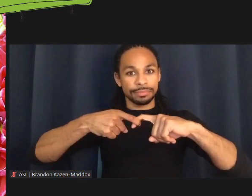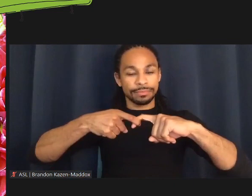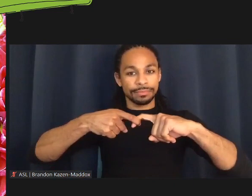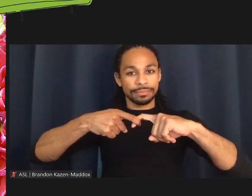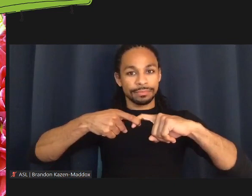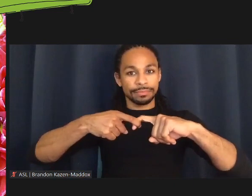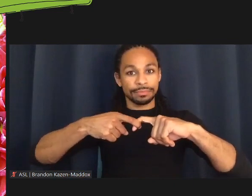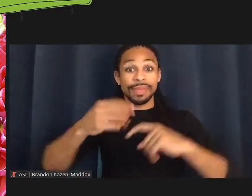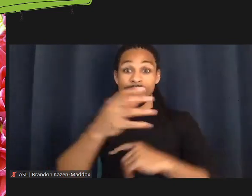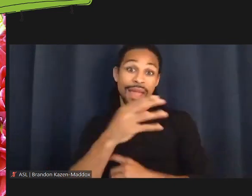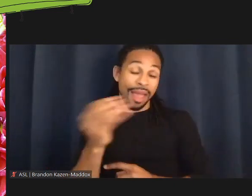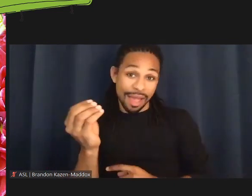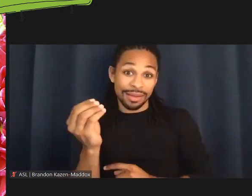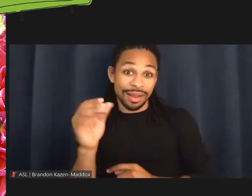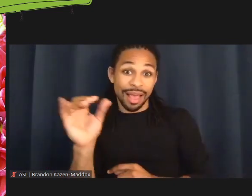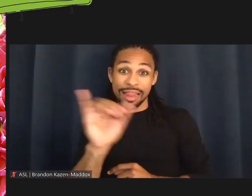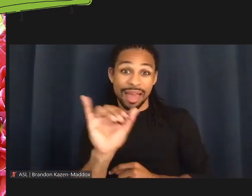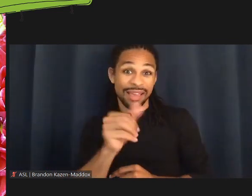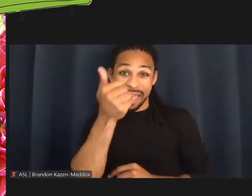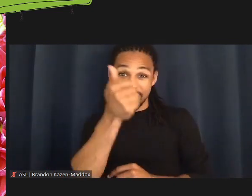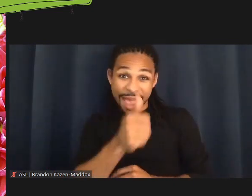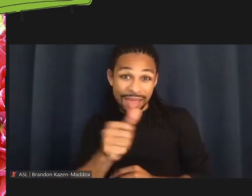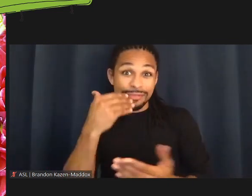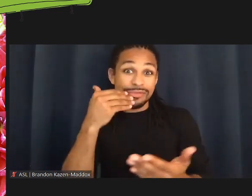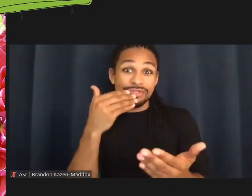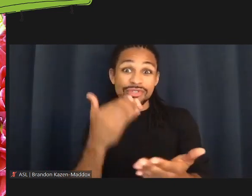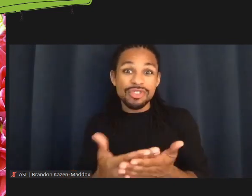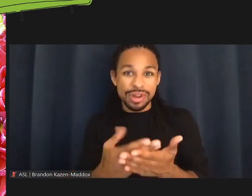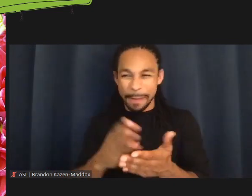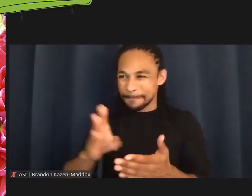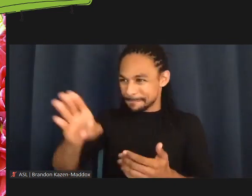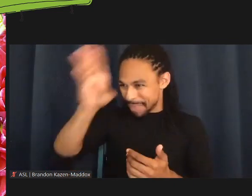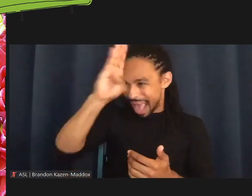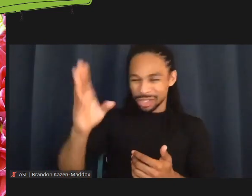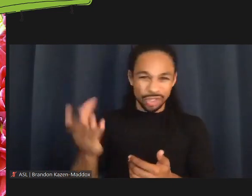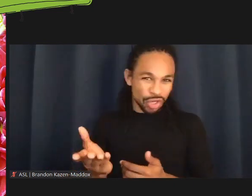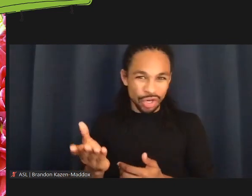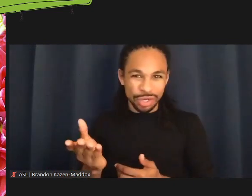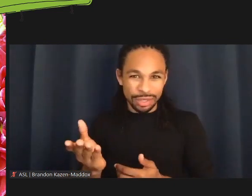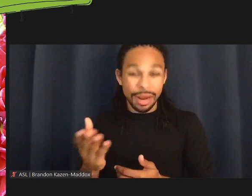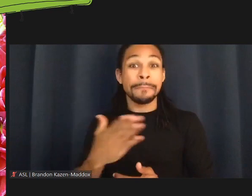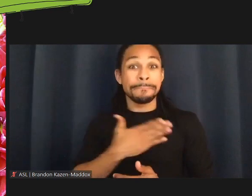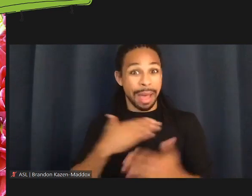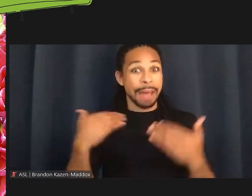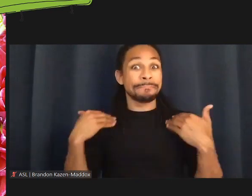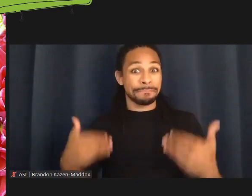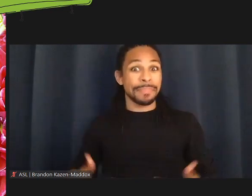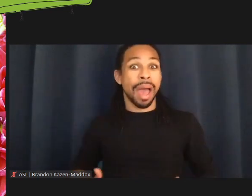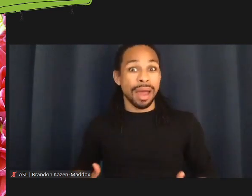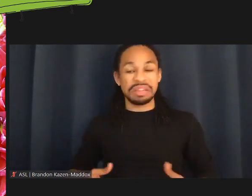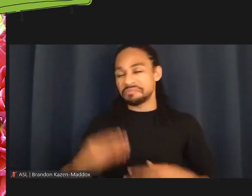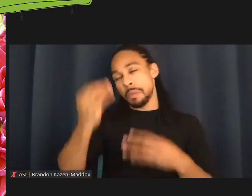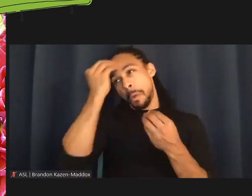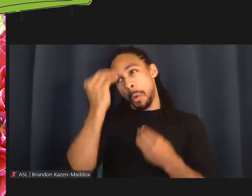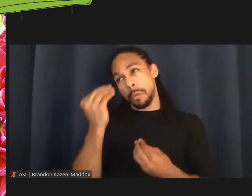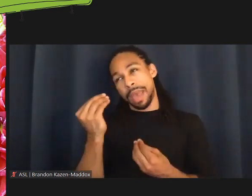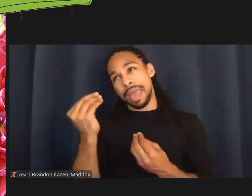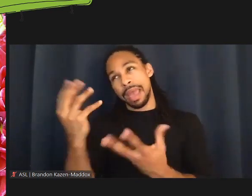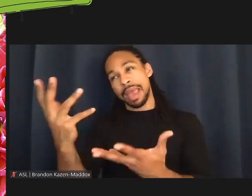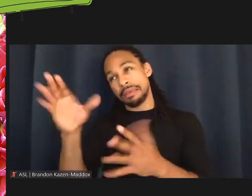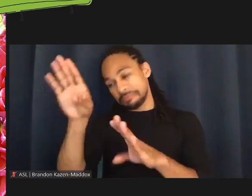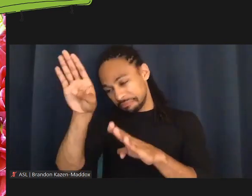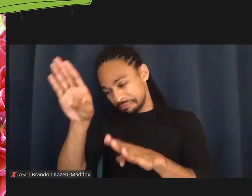And like any good bastard, my body obeyed.